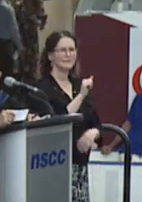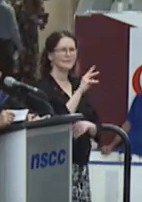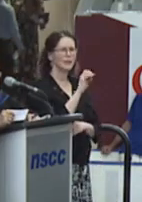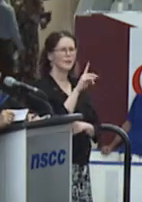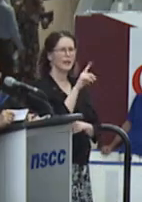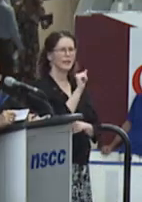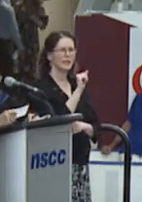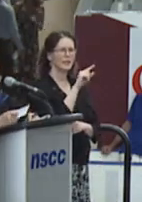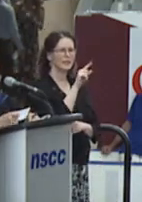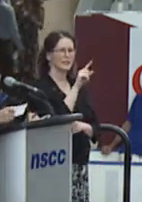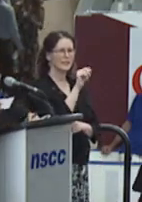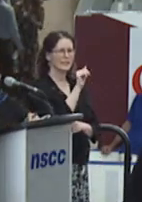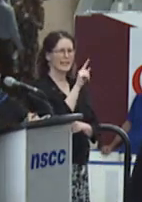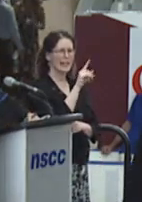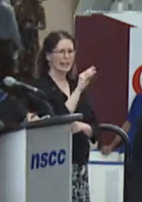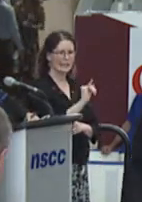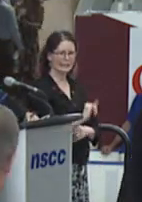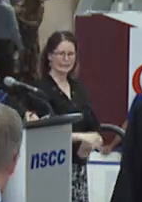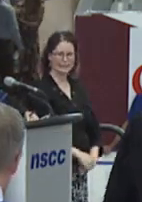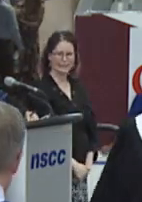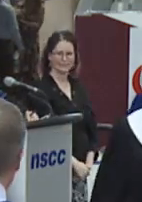Amanda Zanny.